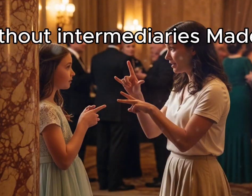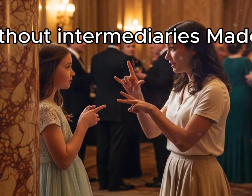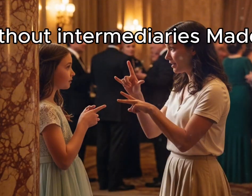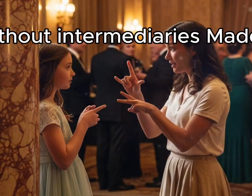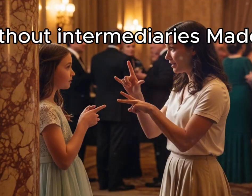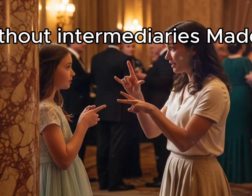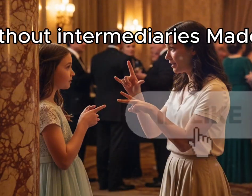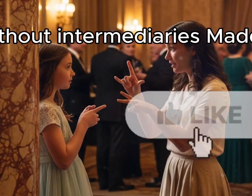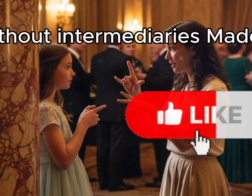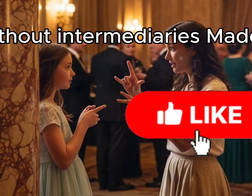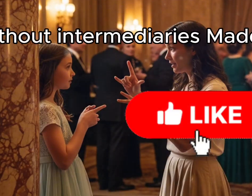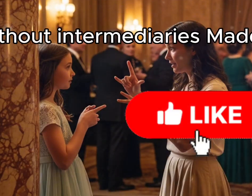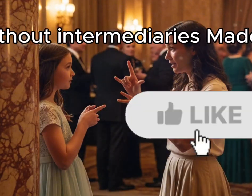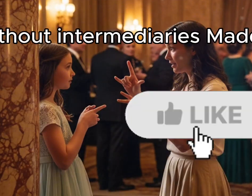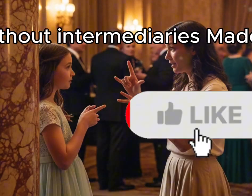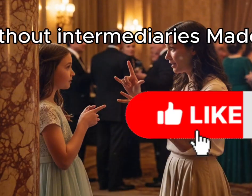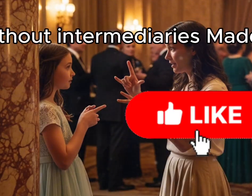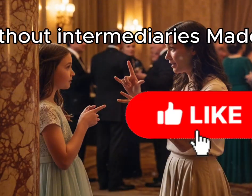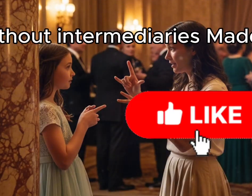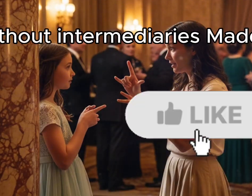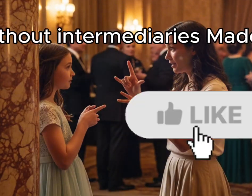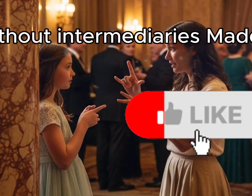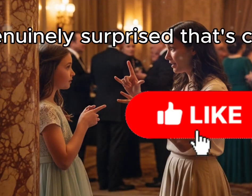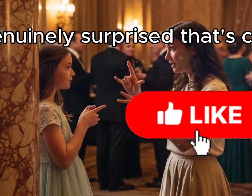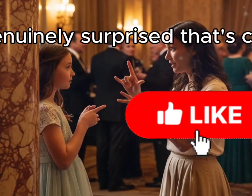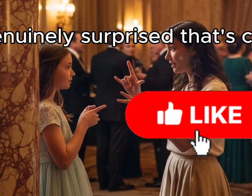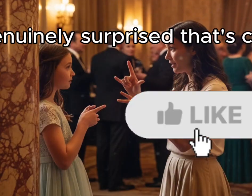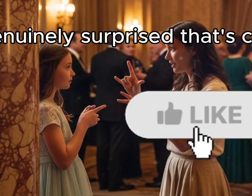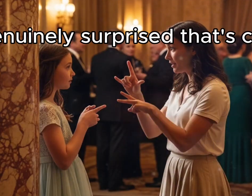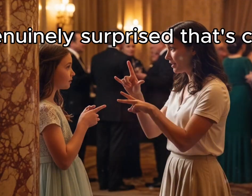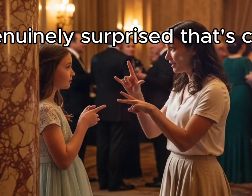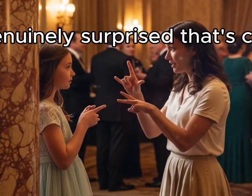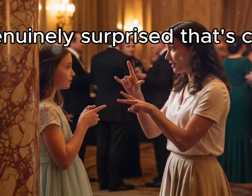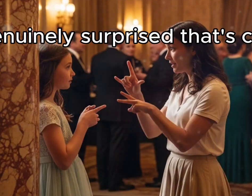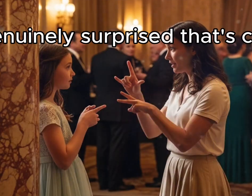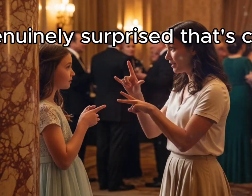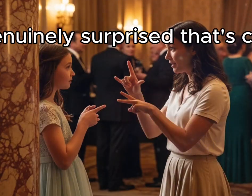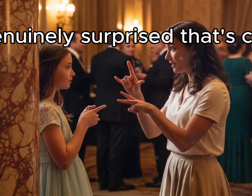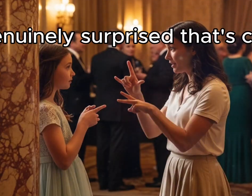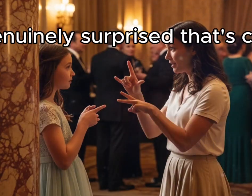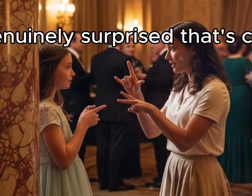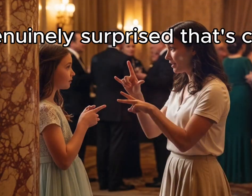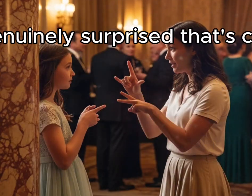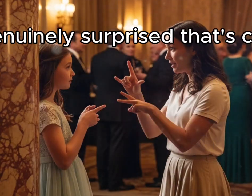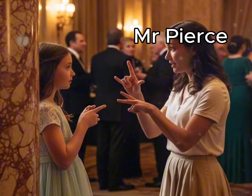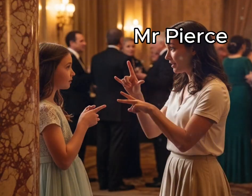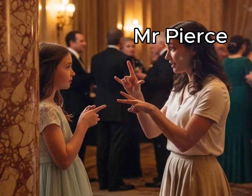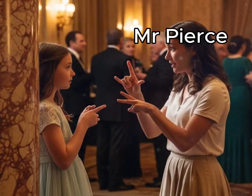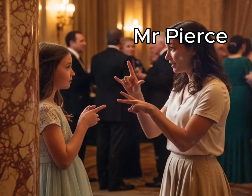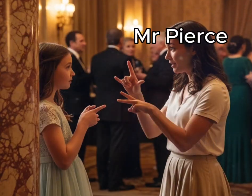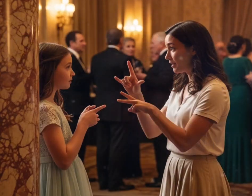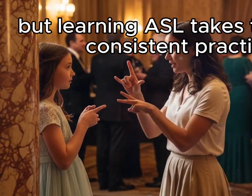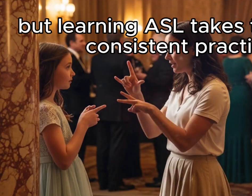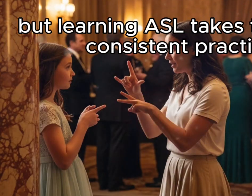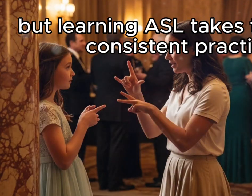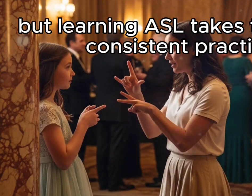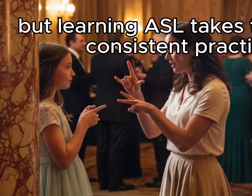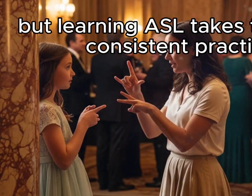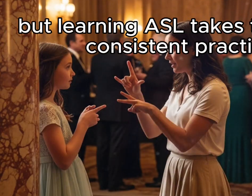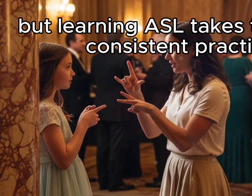without intermediaries." Madeline sat back, genuinely surprised. "That's commendable, Mr. Pierce. But learning ASL